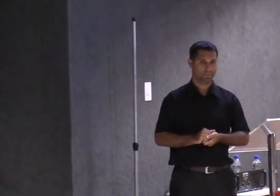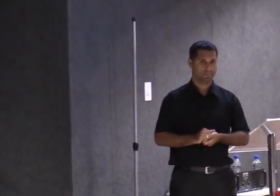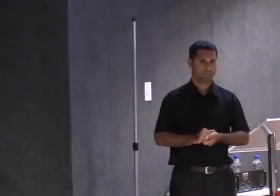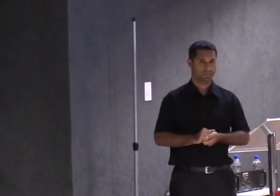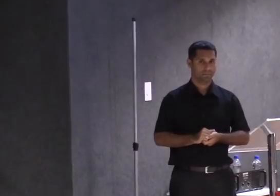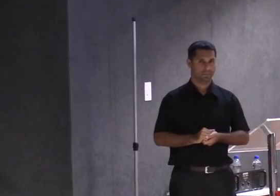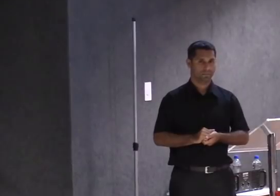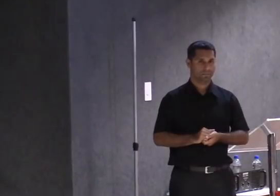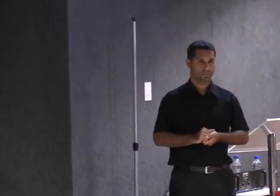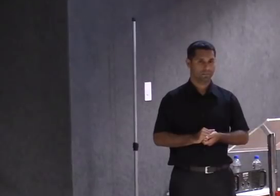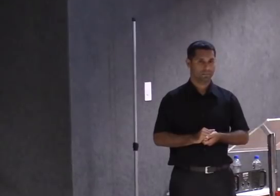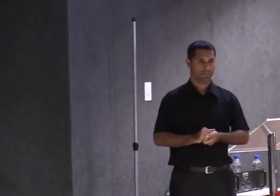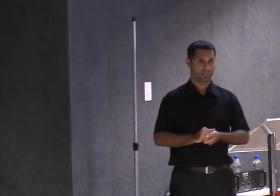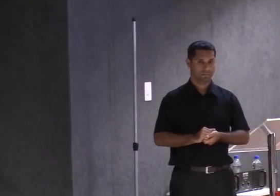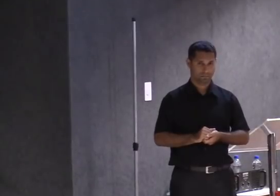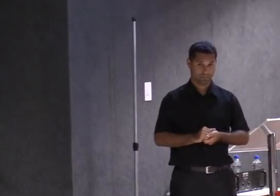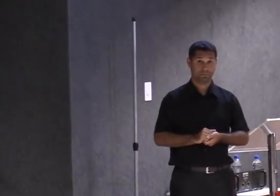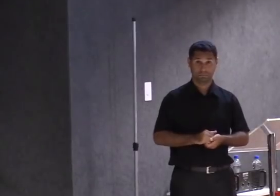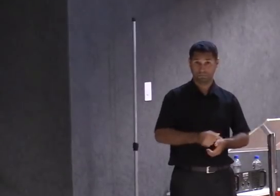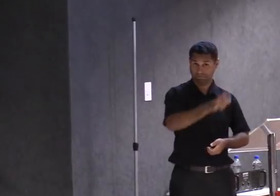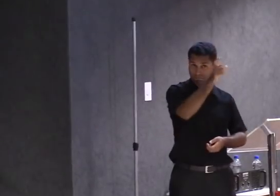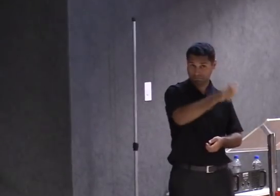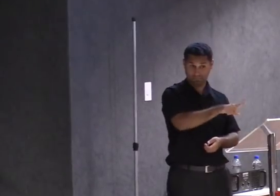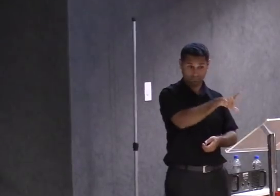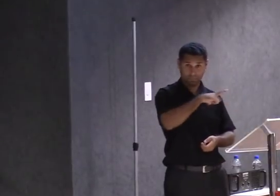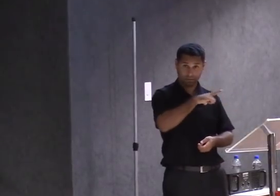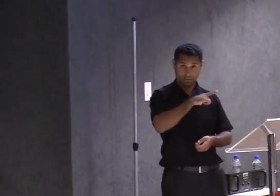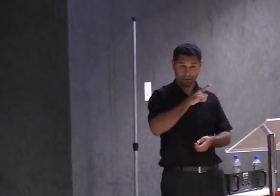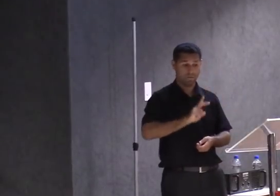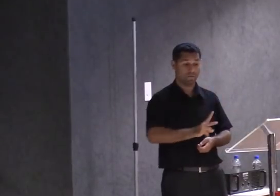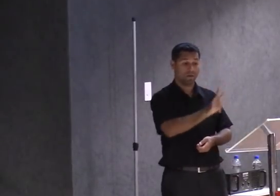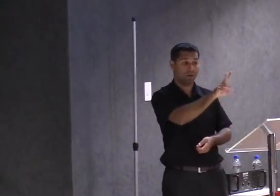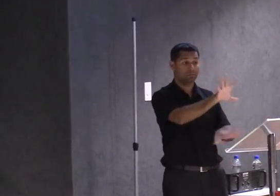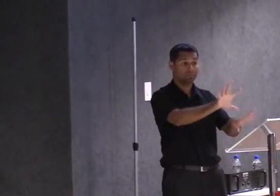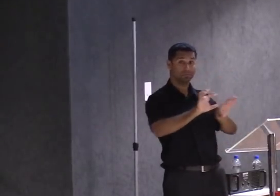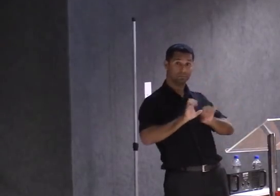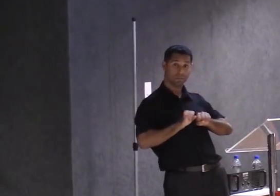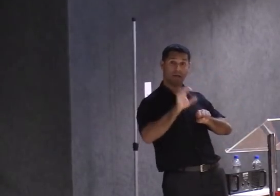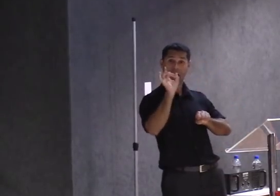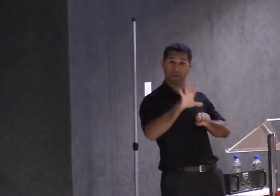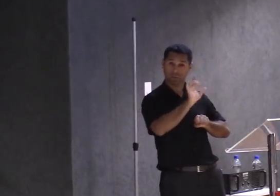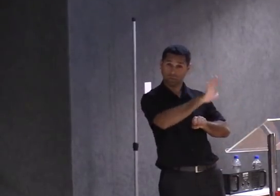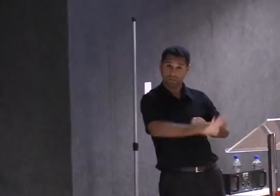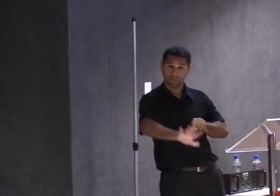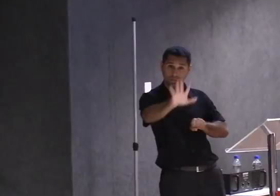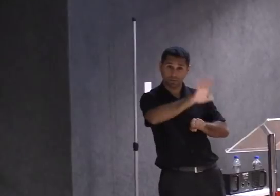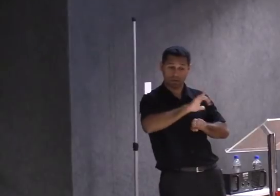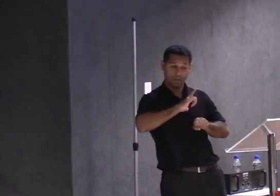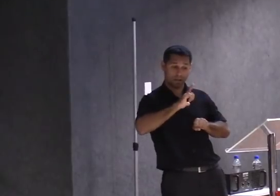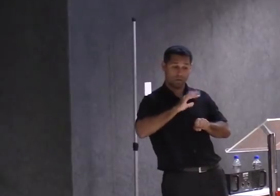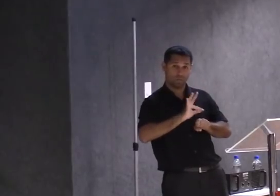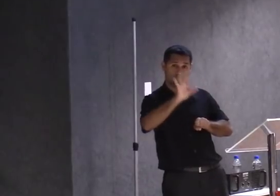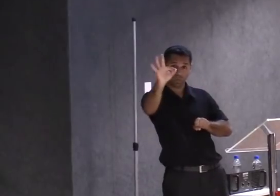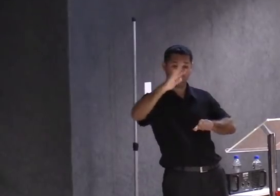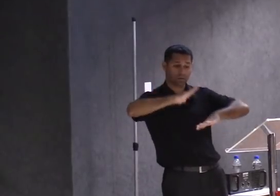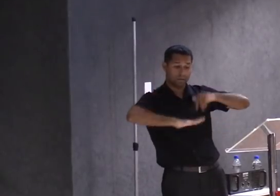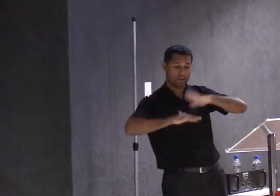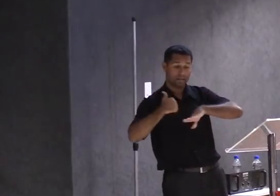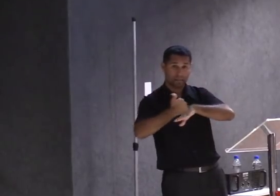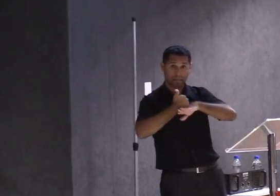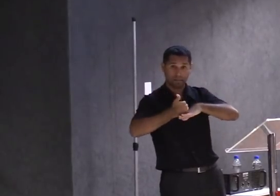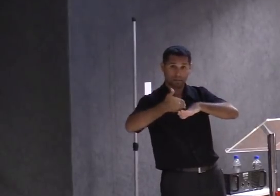their career choices. E esses valores não são só relativos às suas questões de carreira, mas também